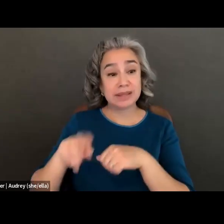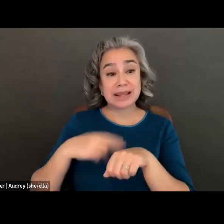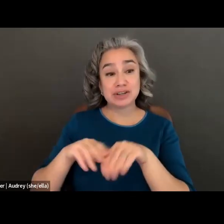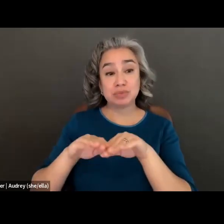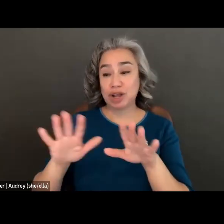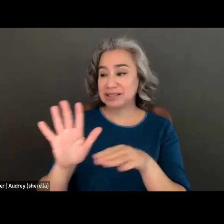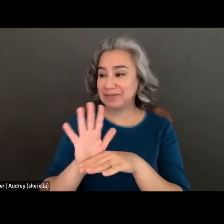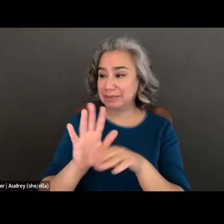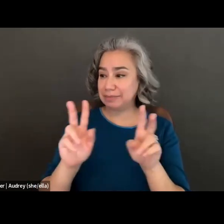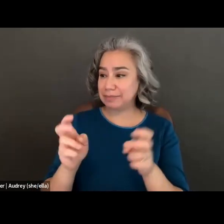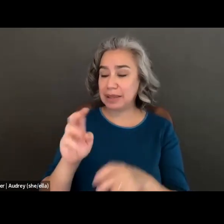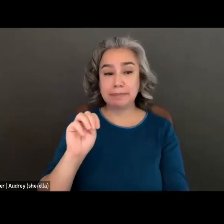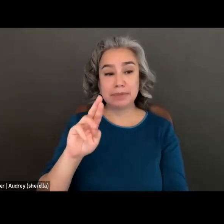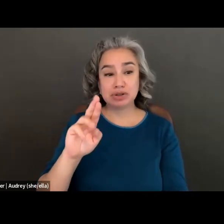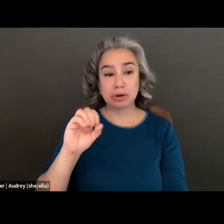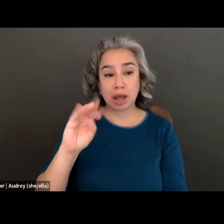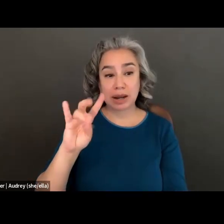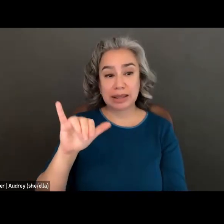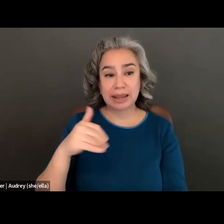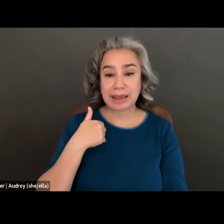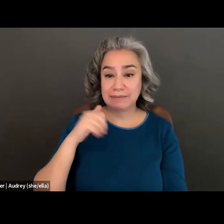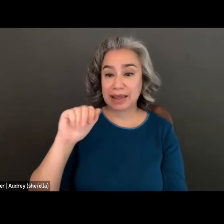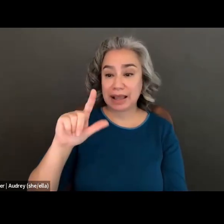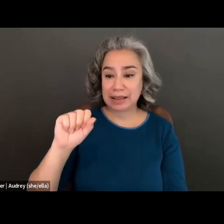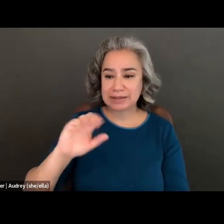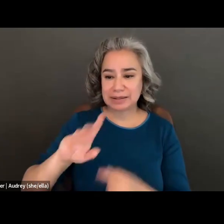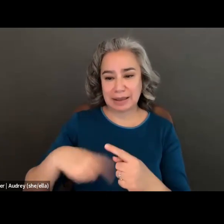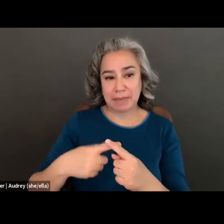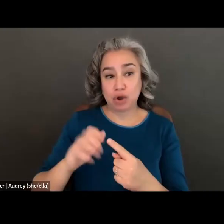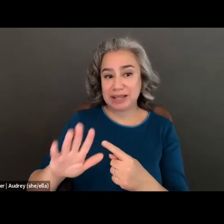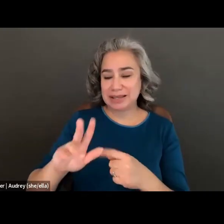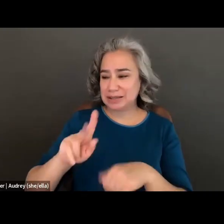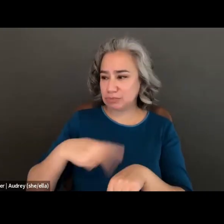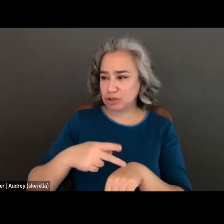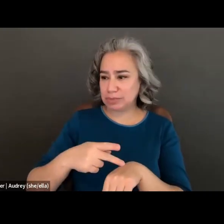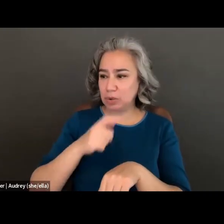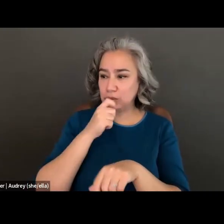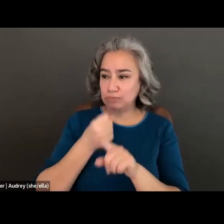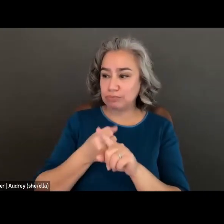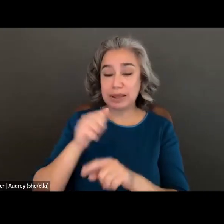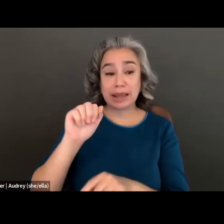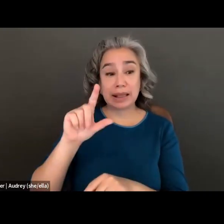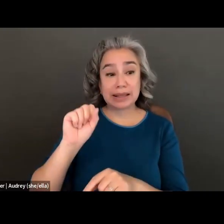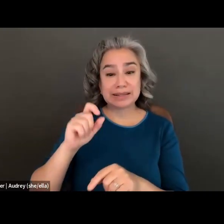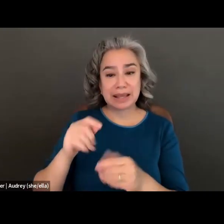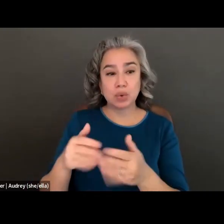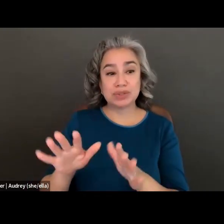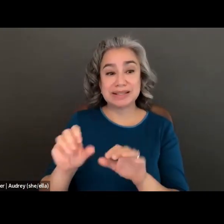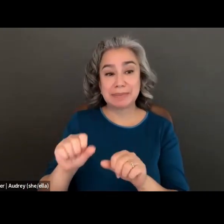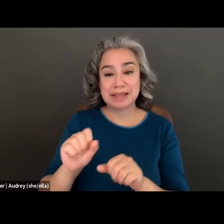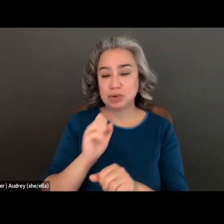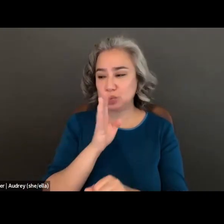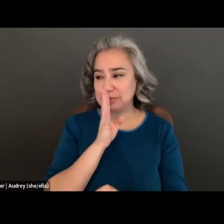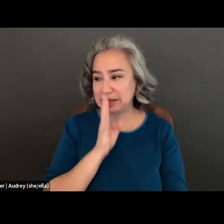Mr. Connolly Has ALS, about Samuel's principal, who gets ALS and loses the ability to